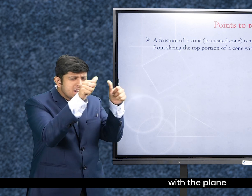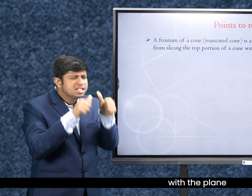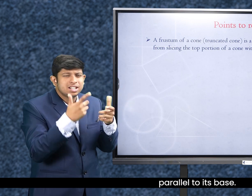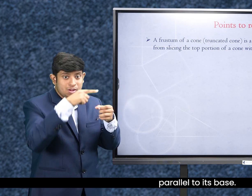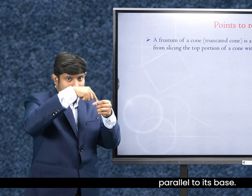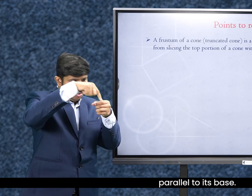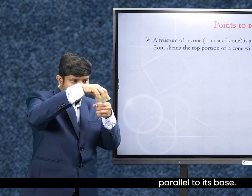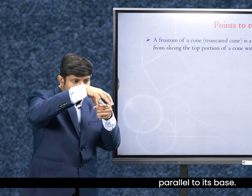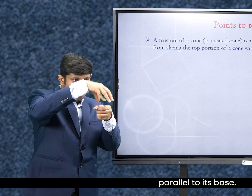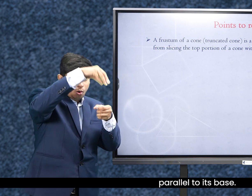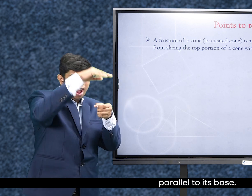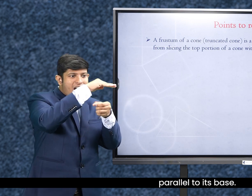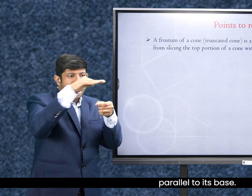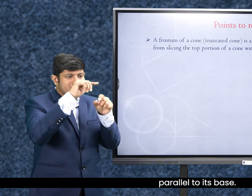plane parallel to its base.